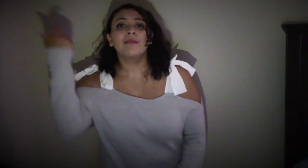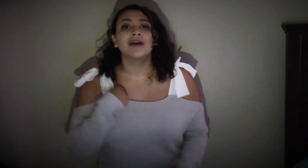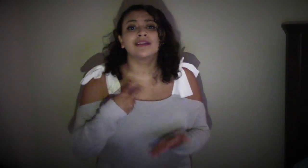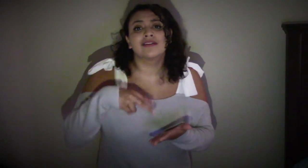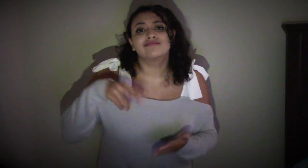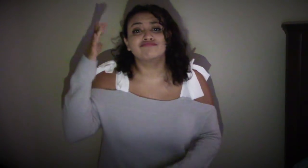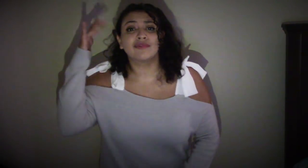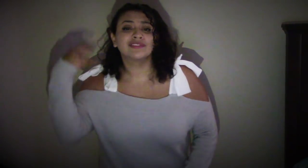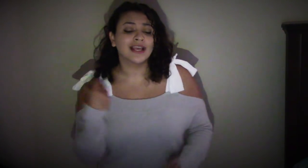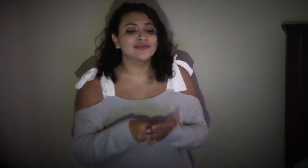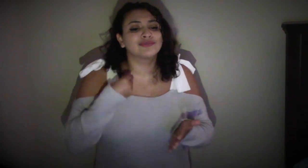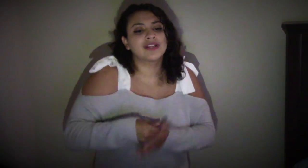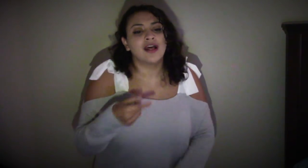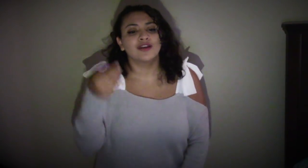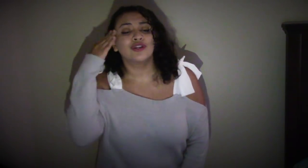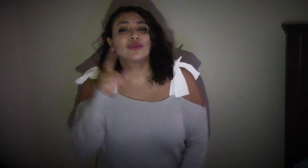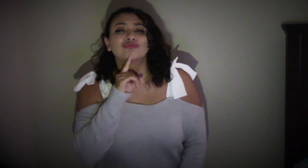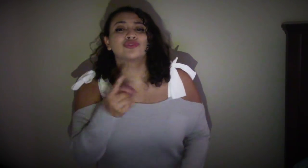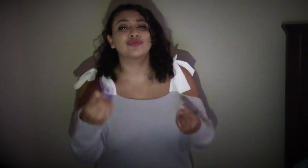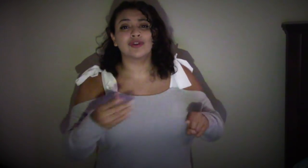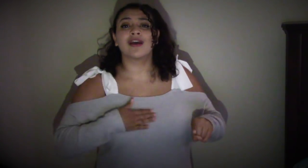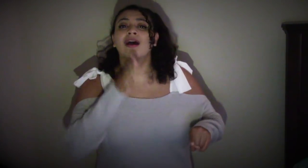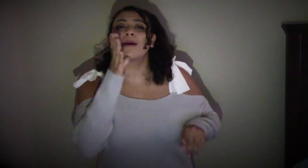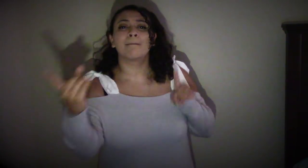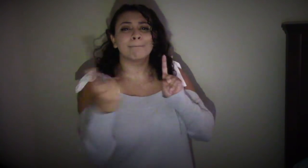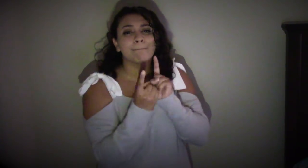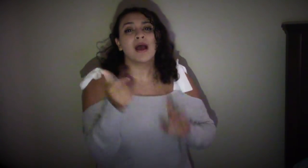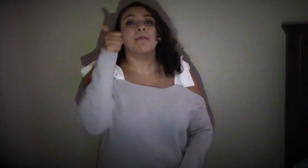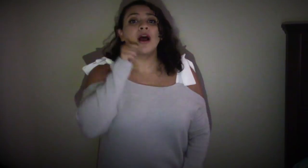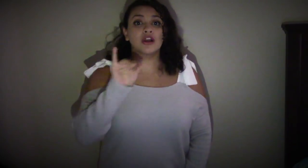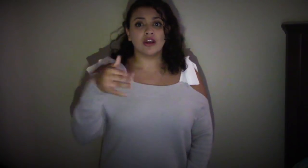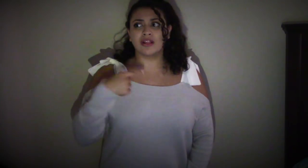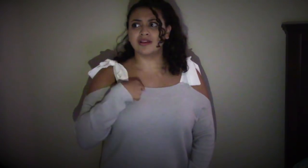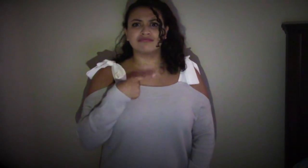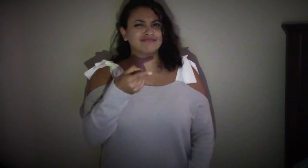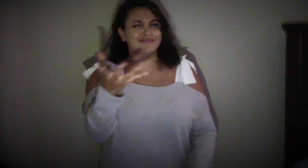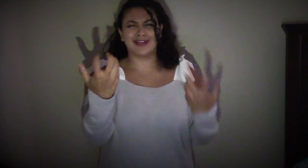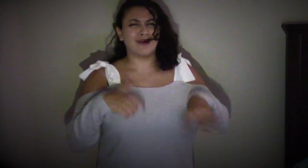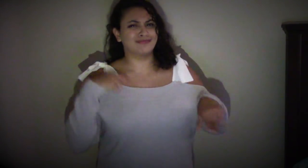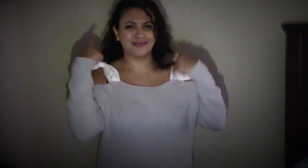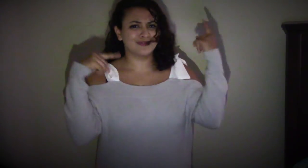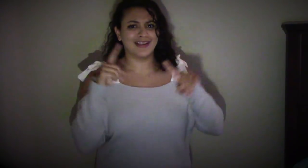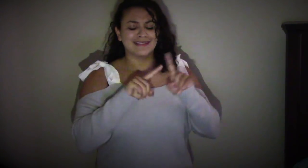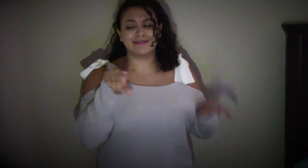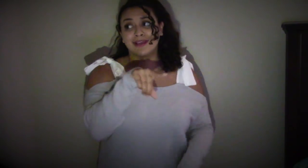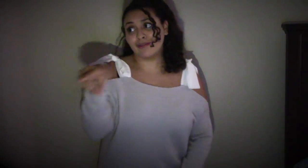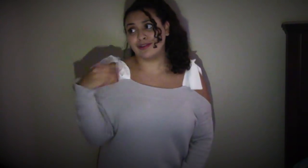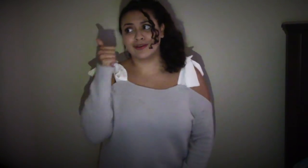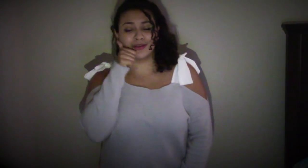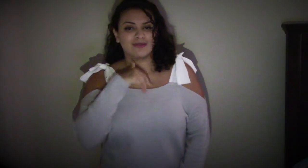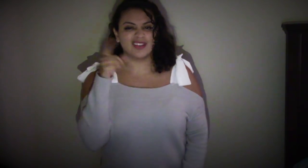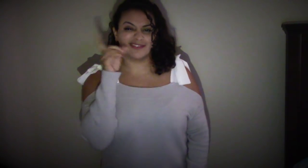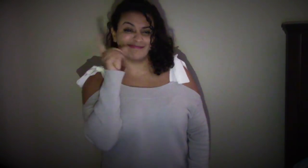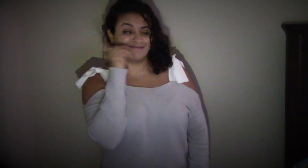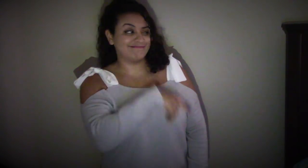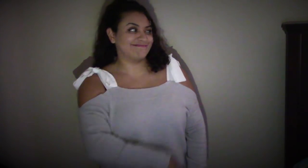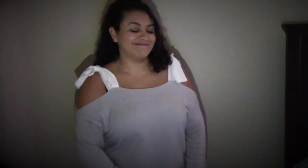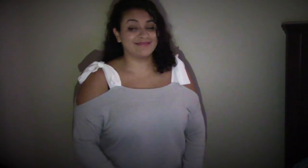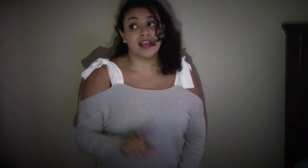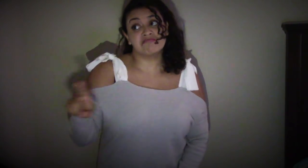yeah. Not too long ago, I was dancing for dollars. No, it's really real if I let you be my mama. You don't want a girl like me, I'm too crazy. But every other girl you meet is too gazy.